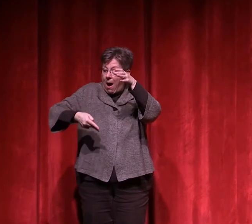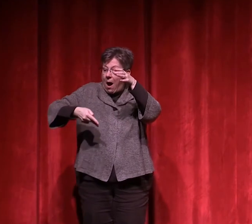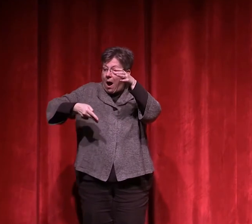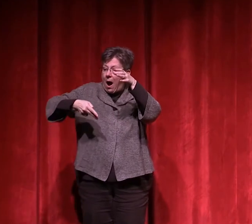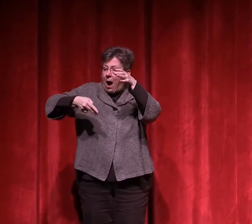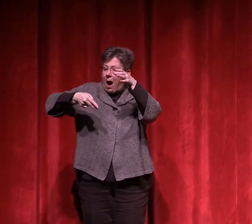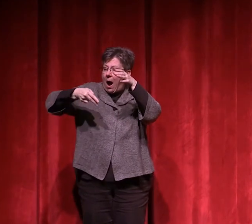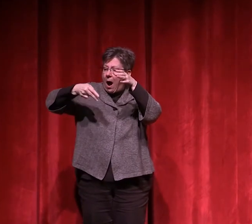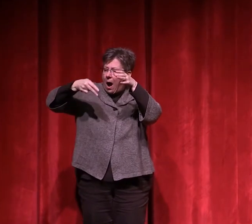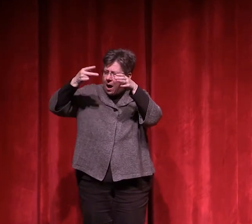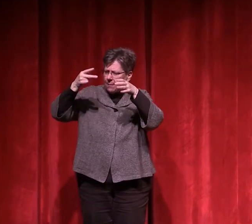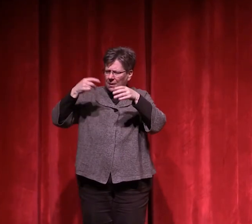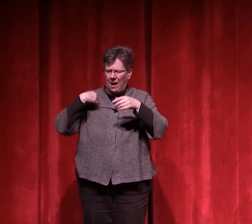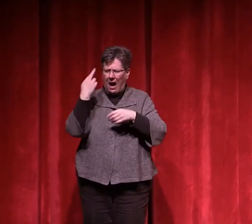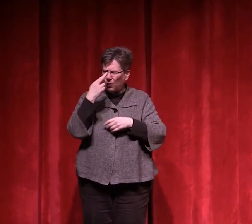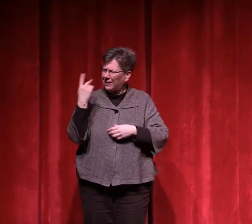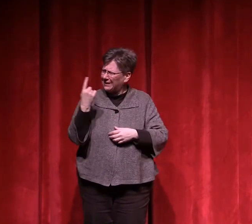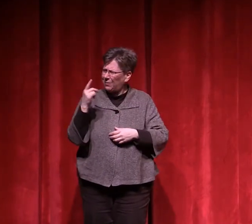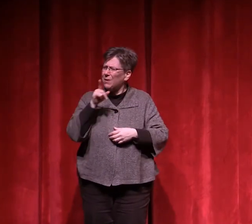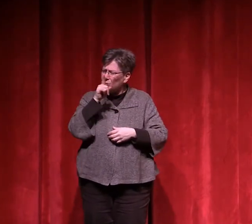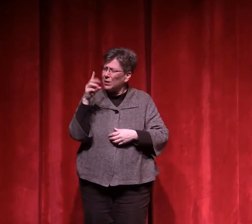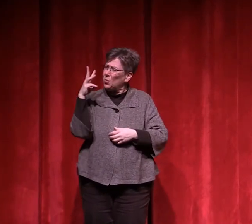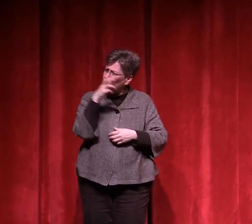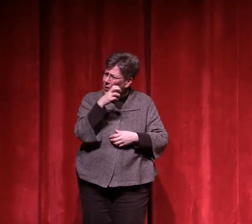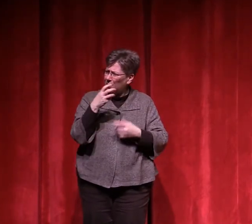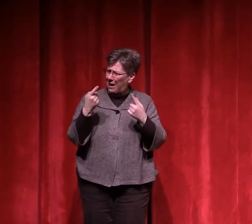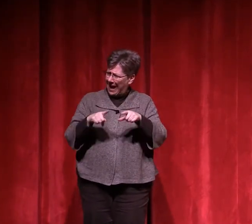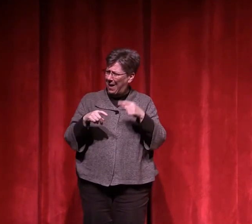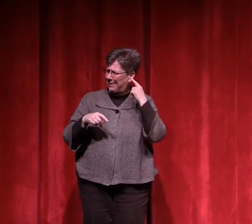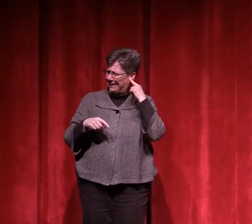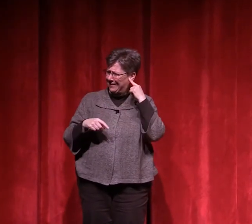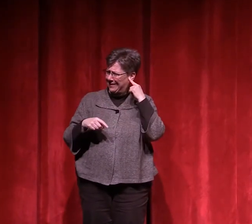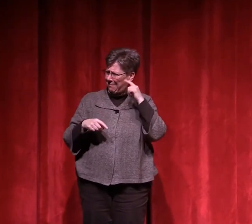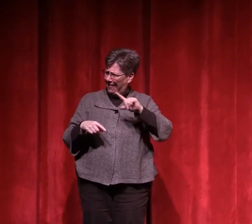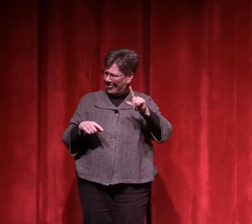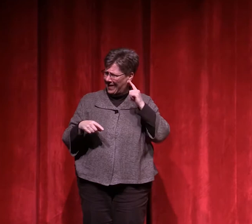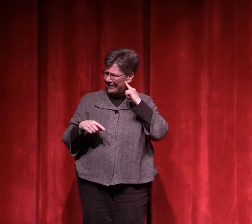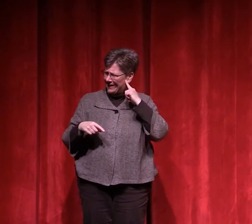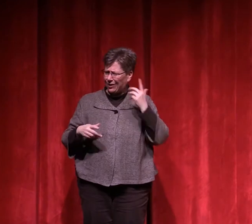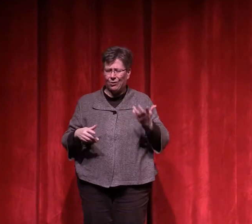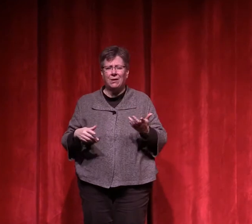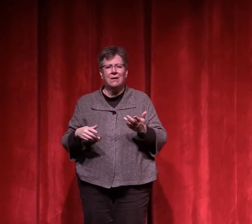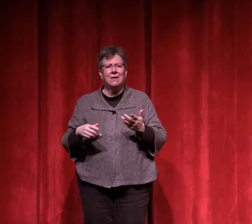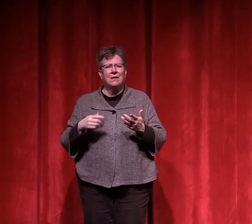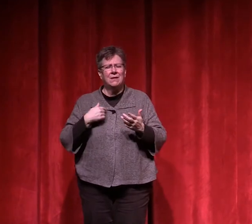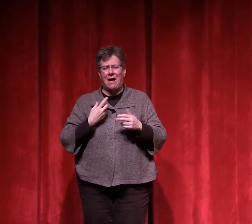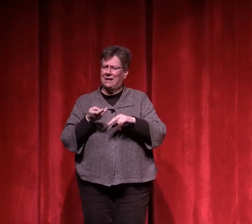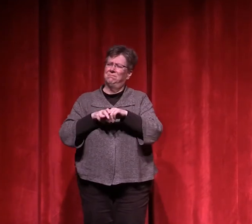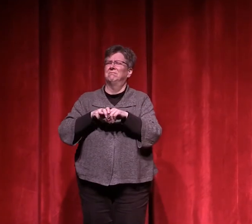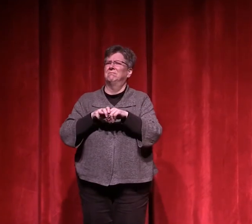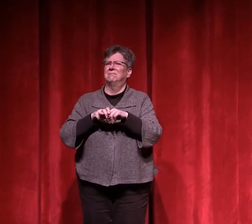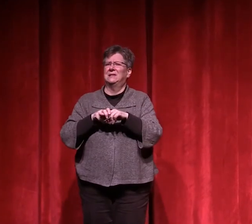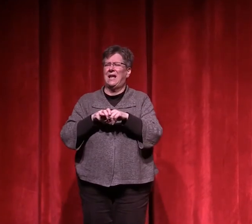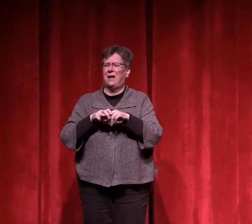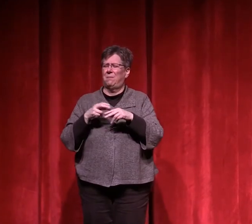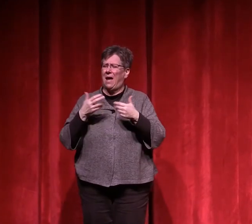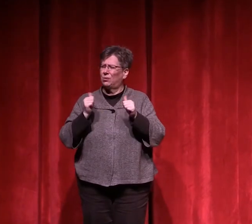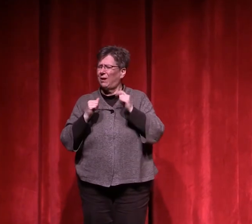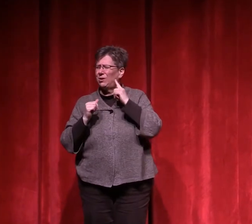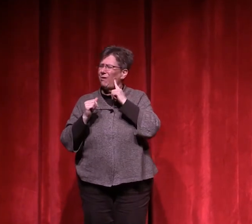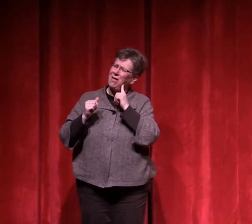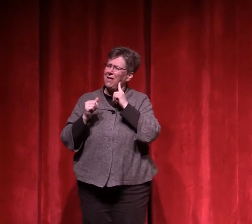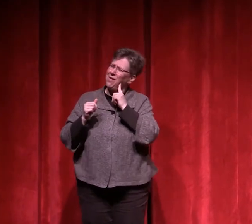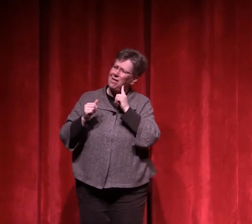more awake and realized that something really weird was happening in my left ear. I sat up and tried to shake it out.